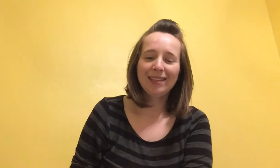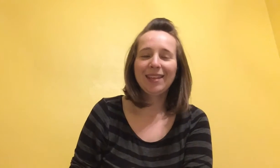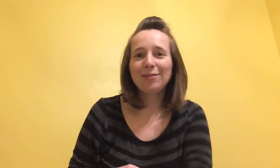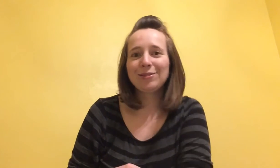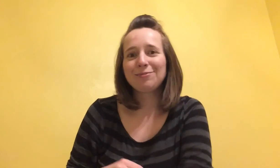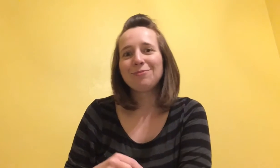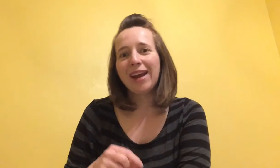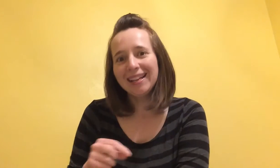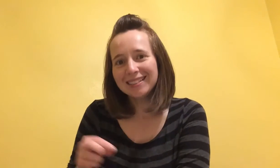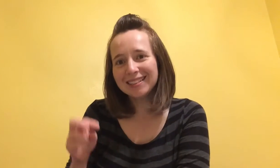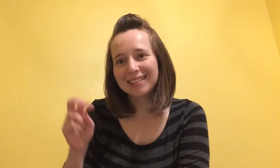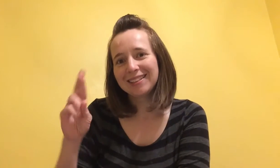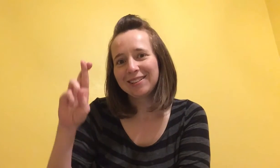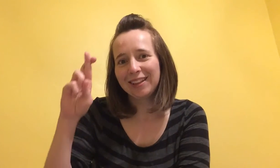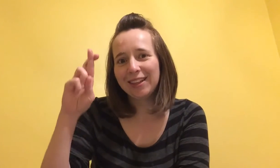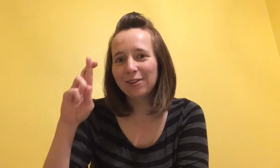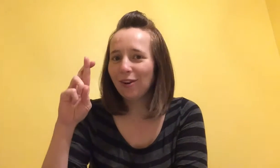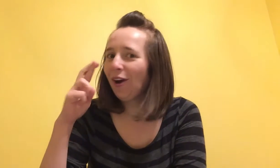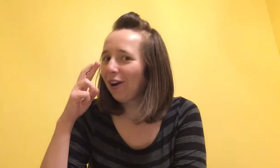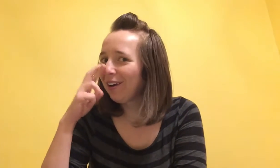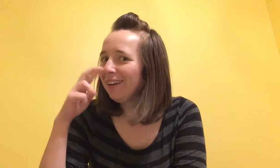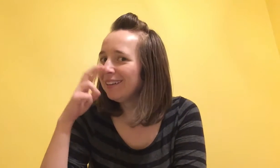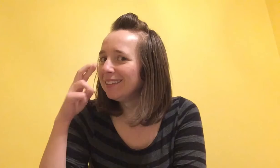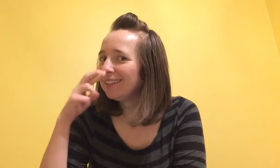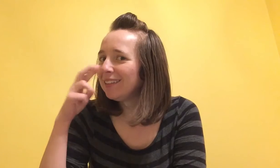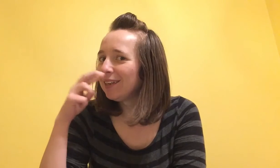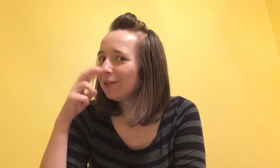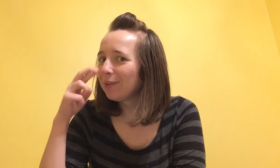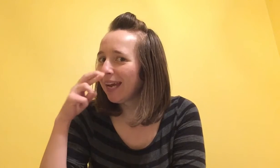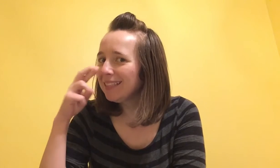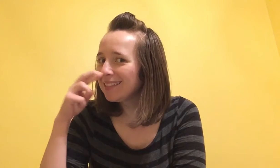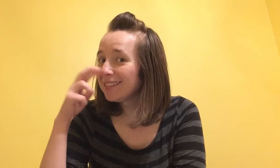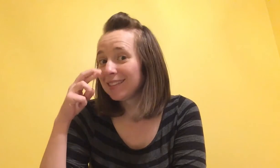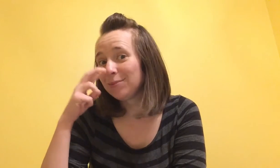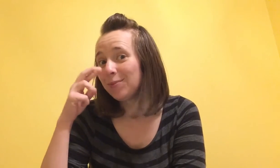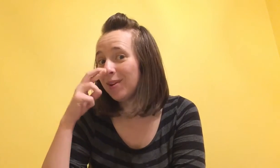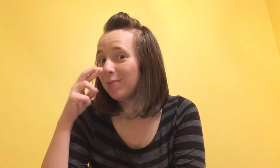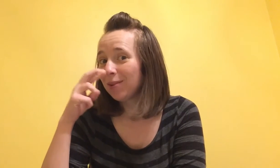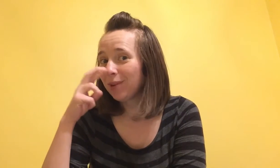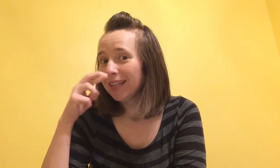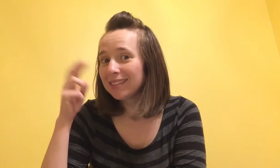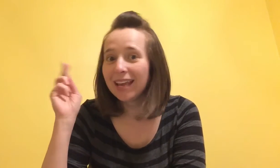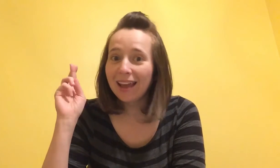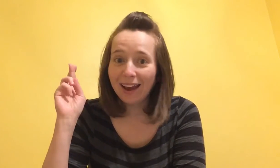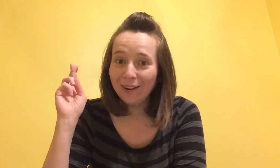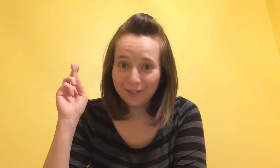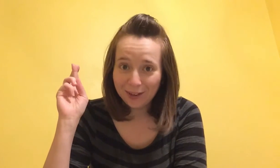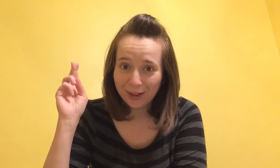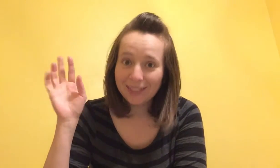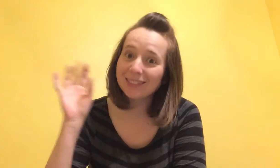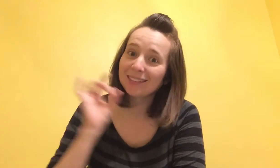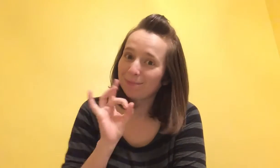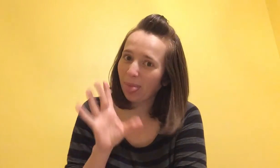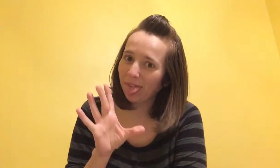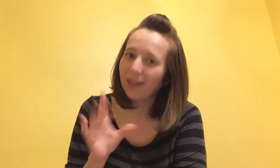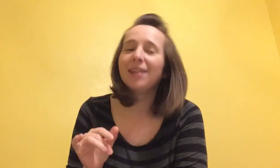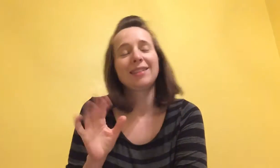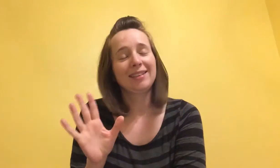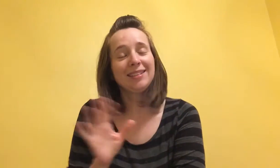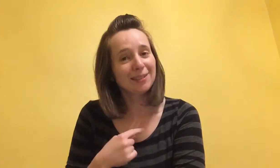Then there's rat, the letter R. Rat. So we may pet rats. I don't like rats. That's just